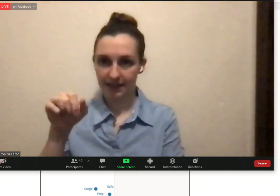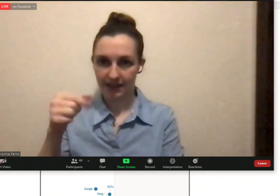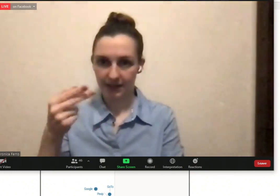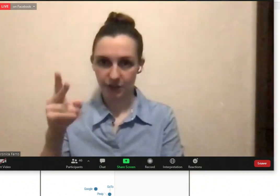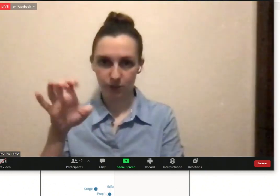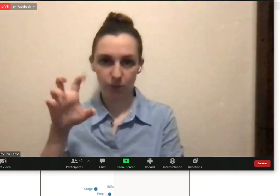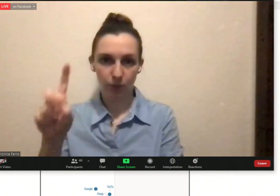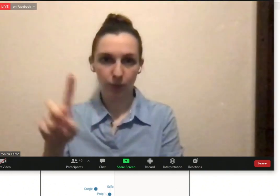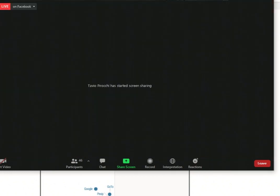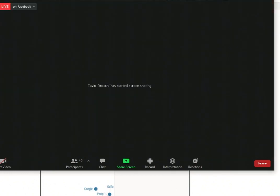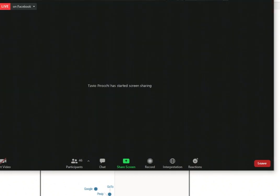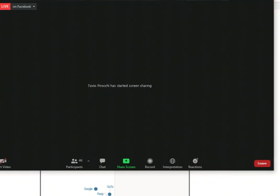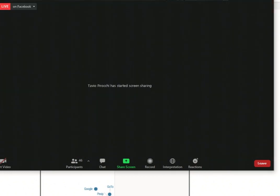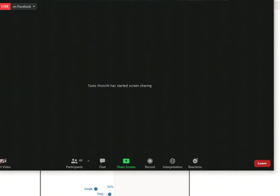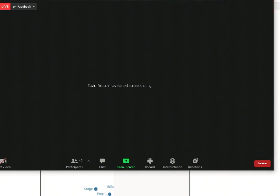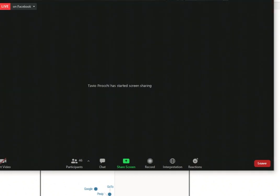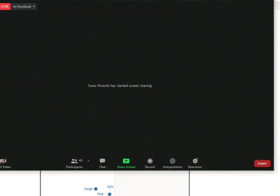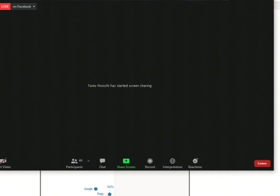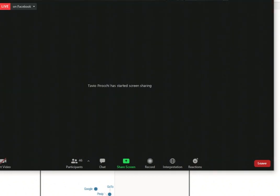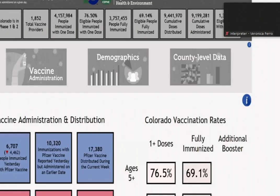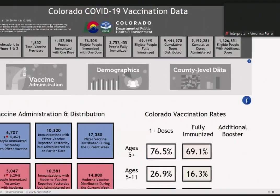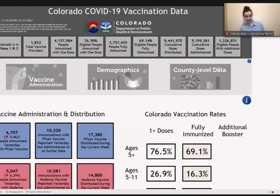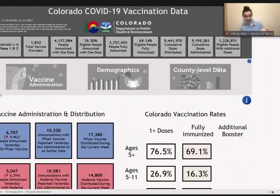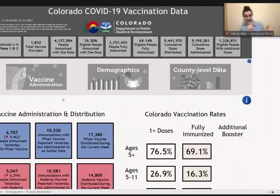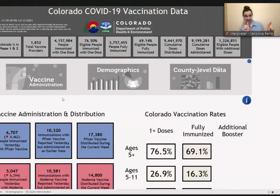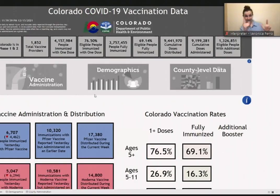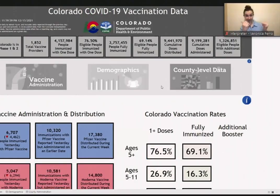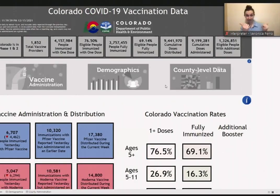Thanks, Brian. Get my screen up for everybody here.